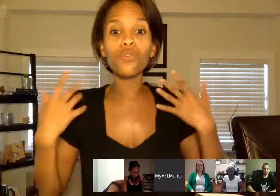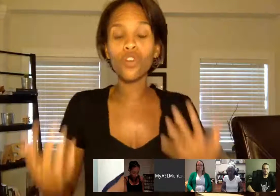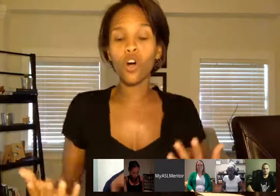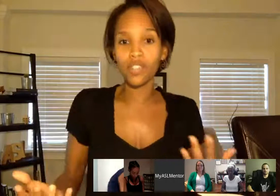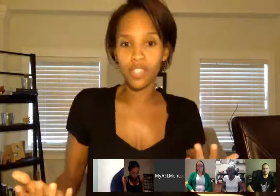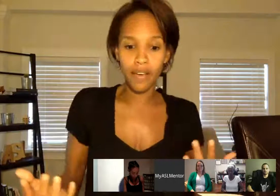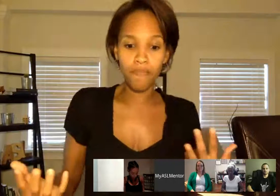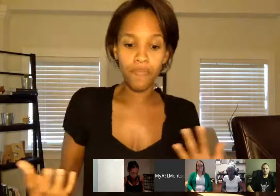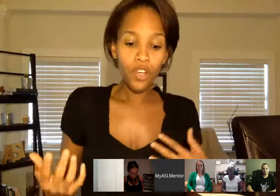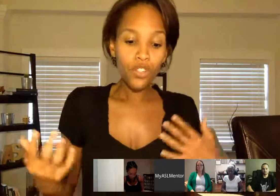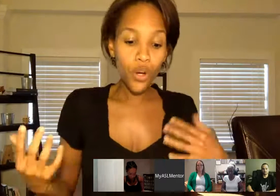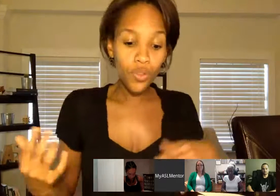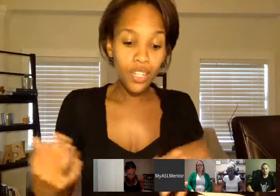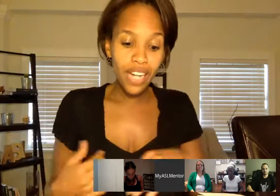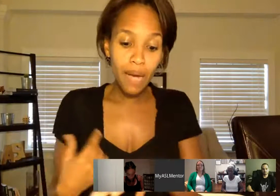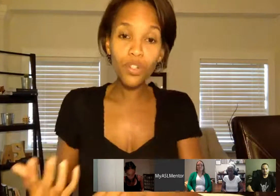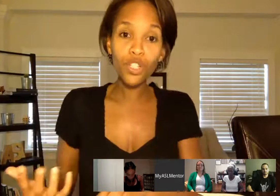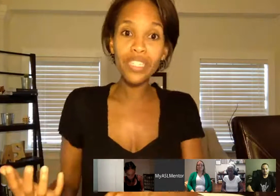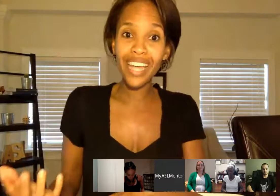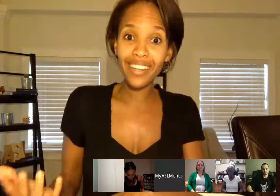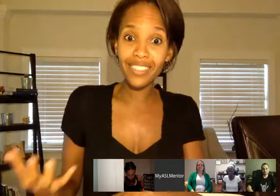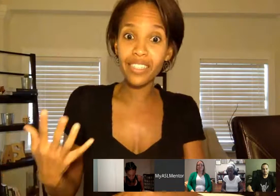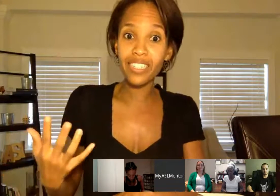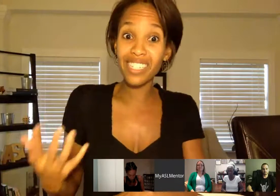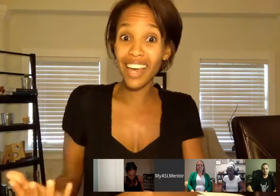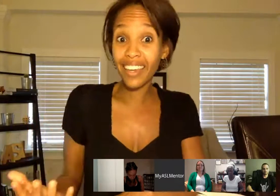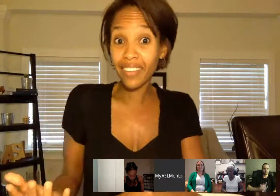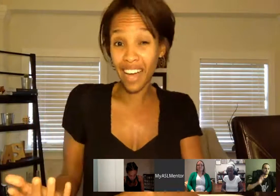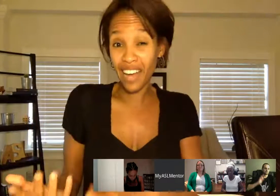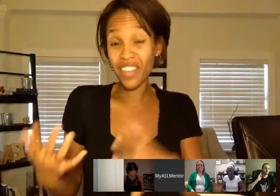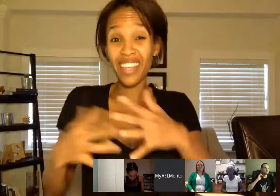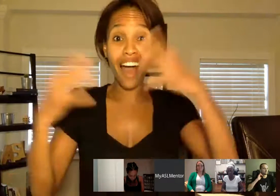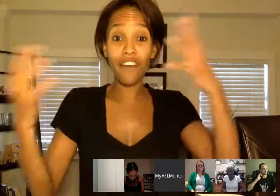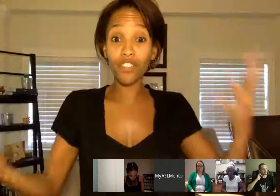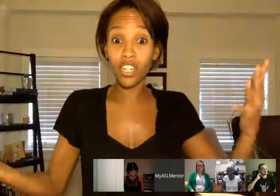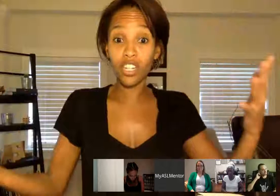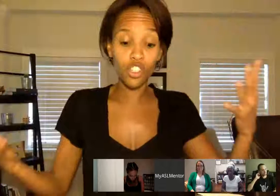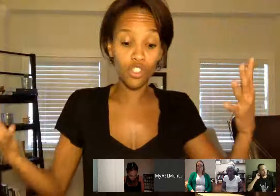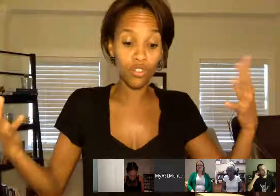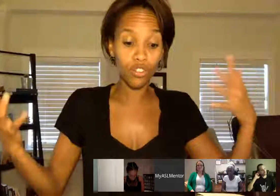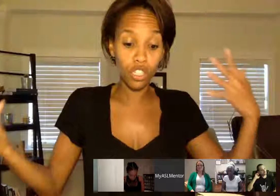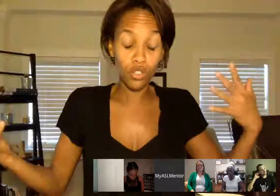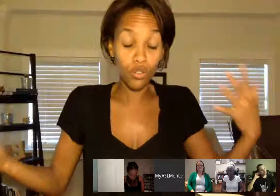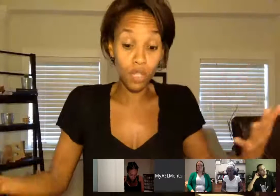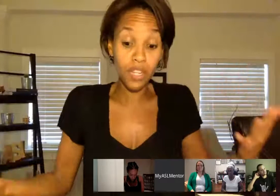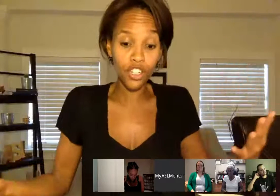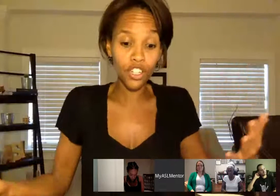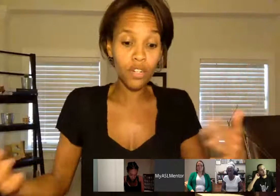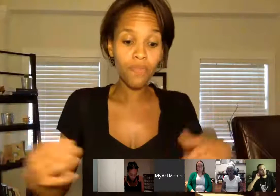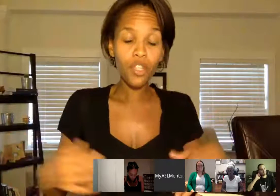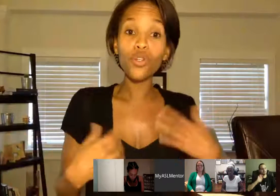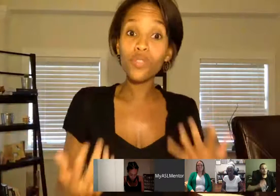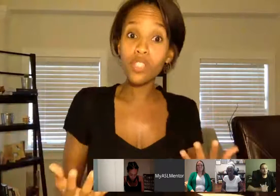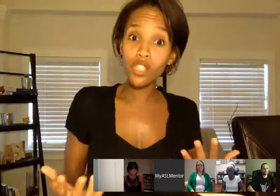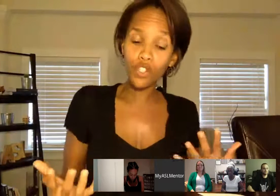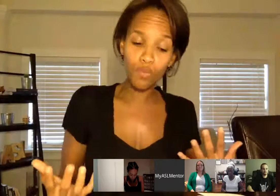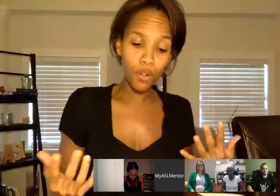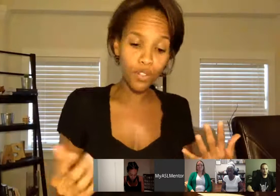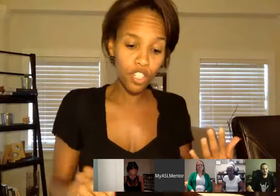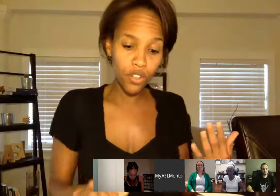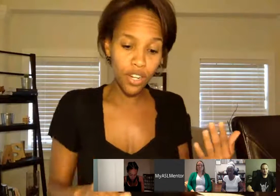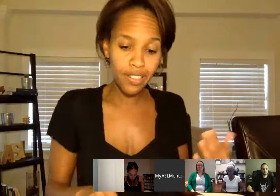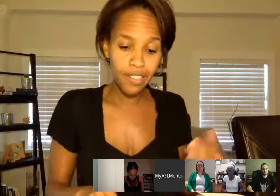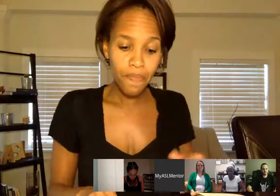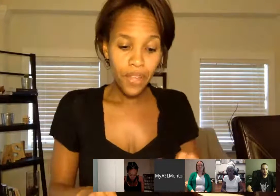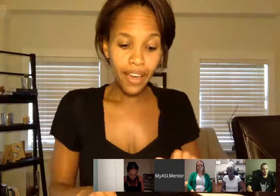don't use it all the time. So the times when we tend to say, I think the average English speaker uses first